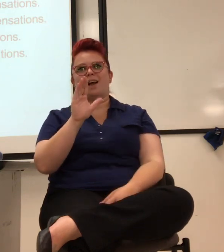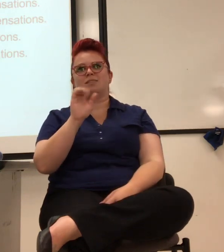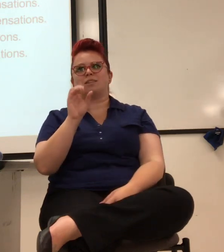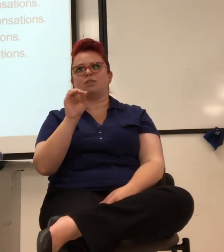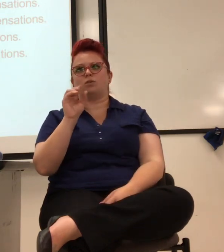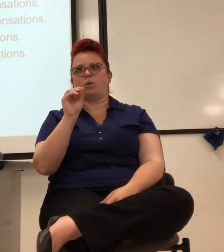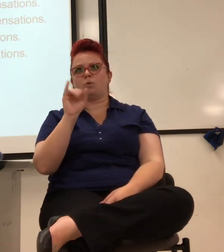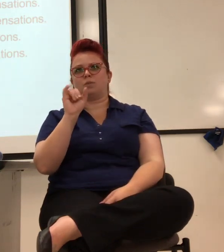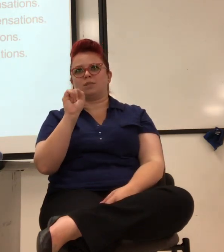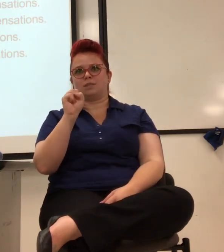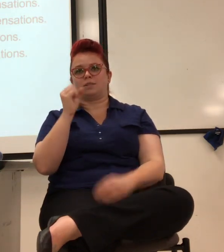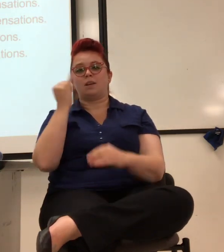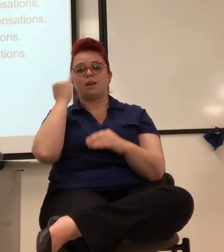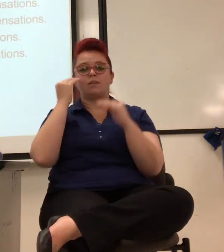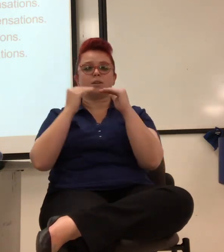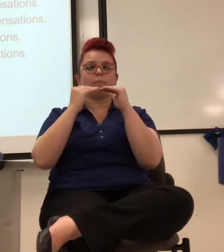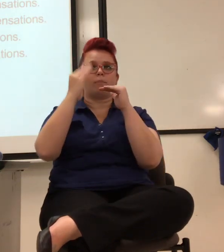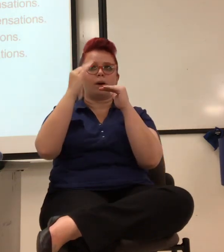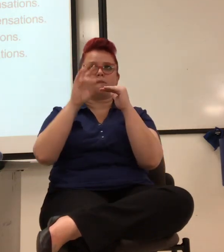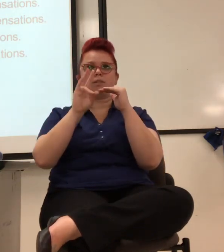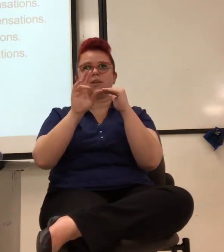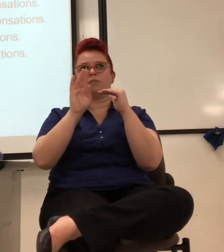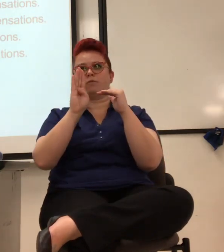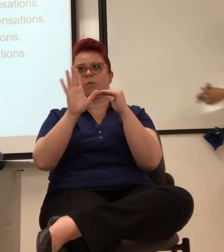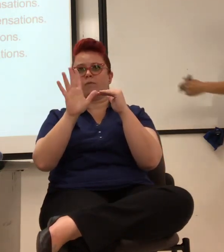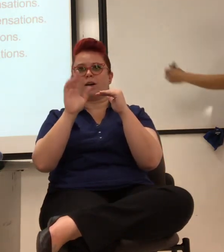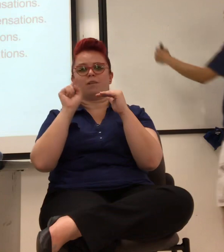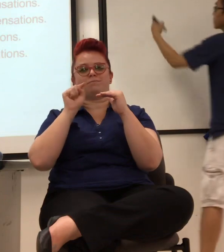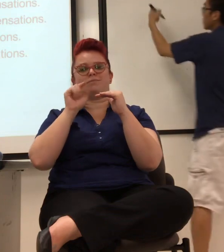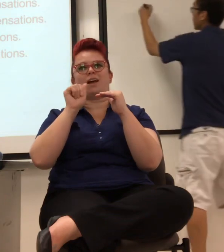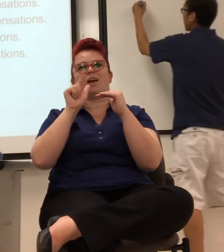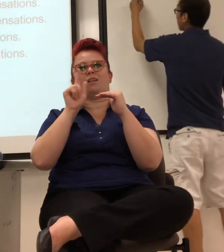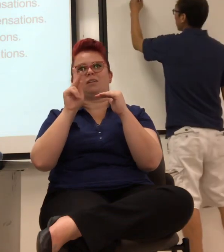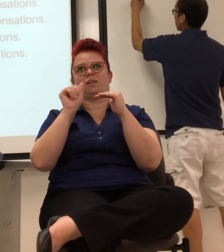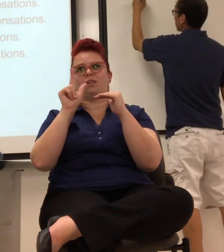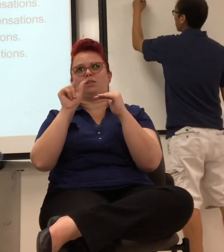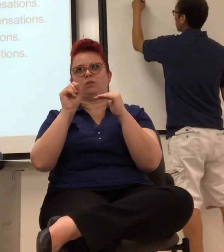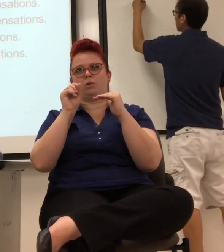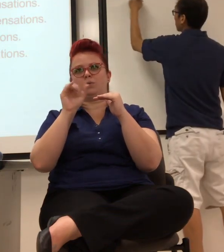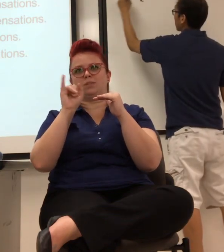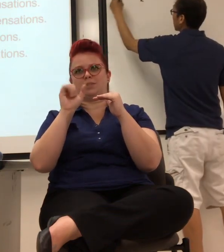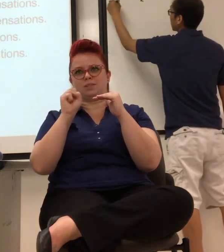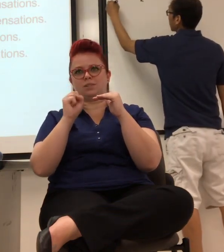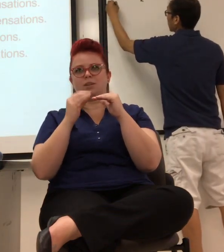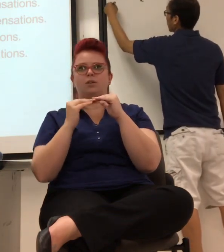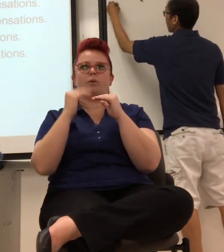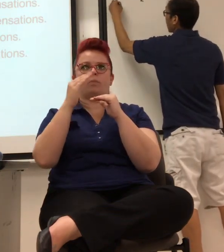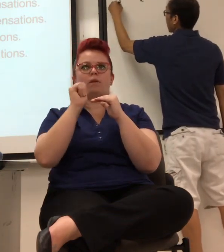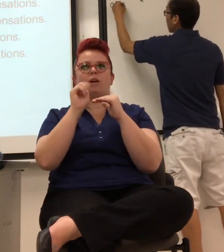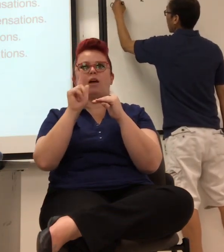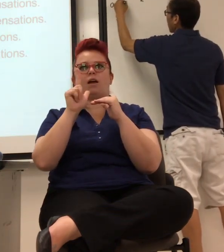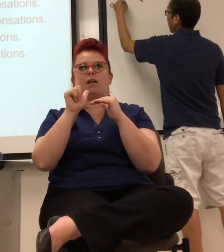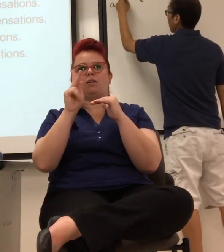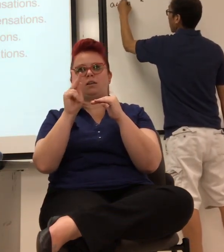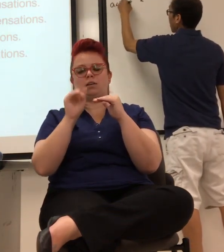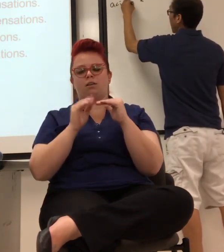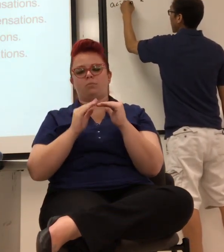First thing, the normal value of pH for the blood has a range of 7.35